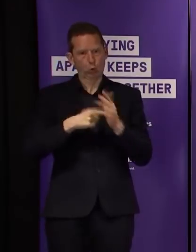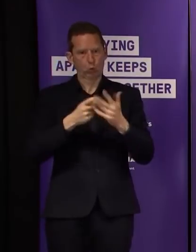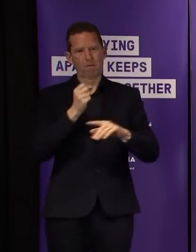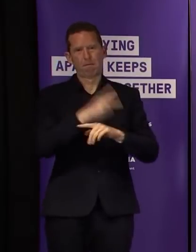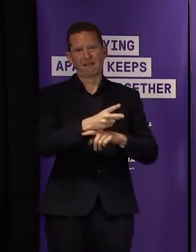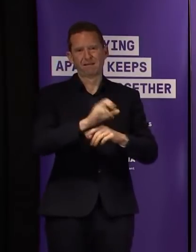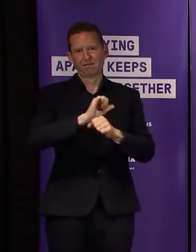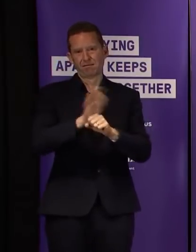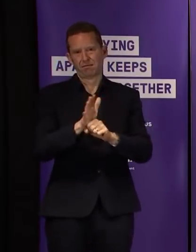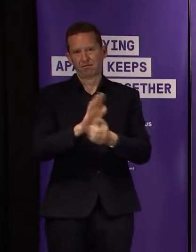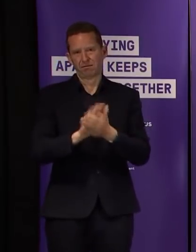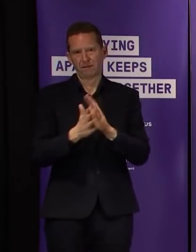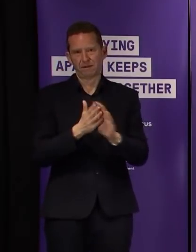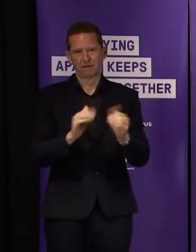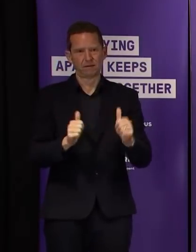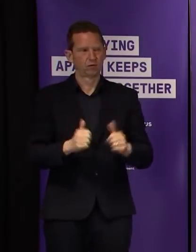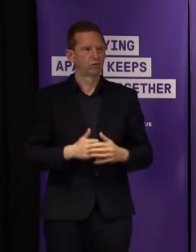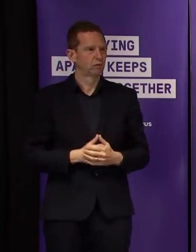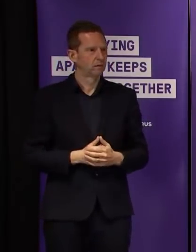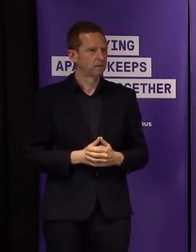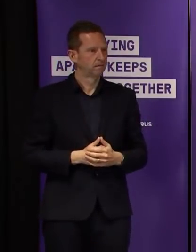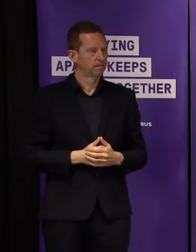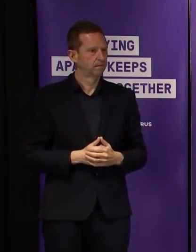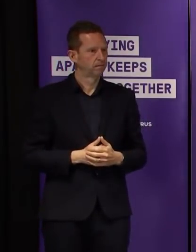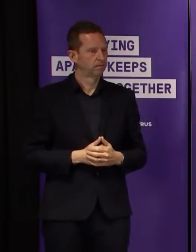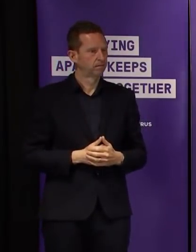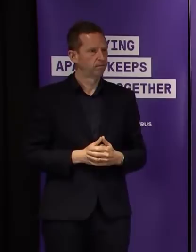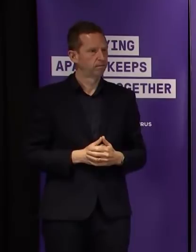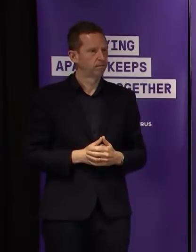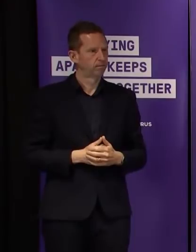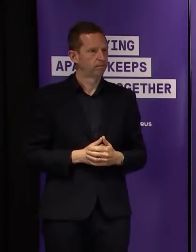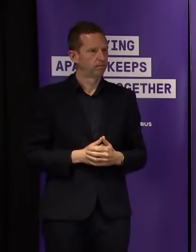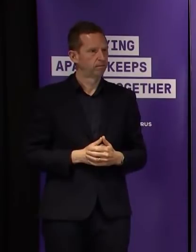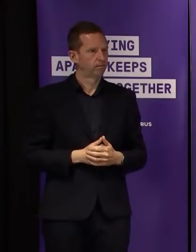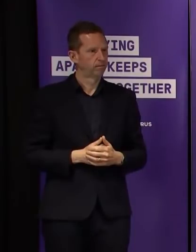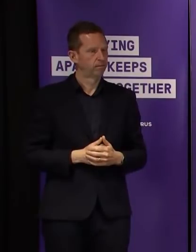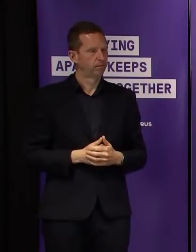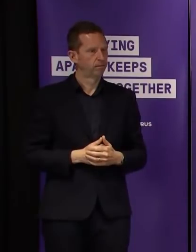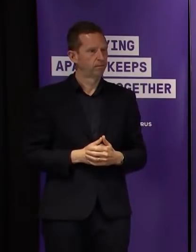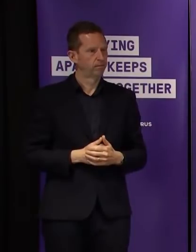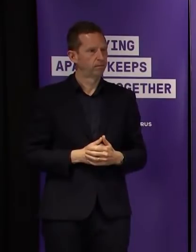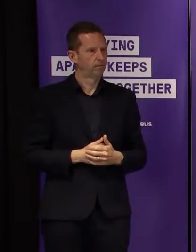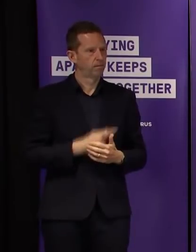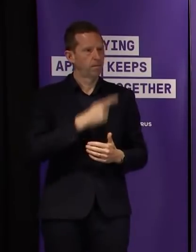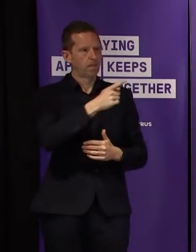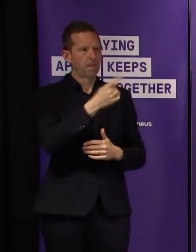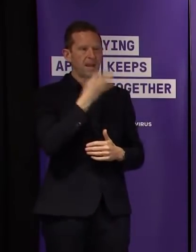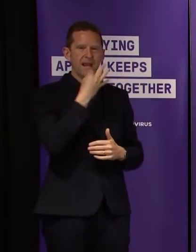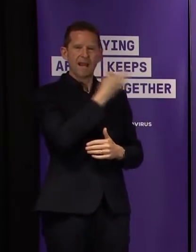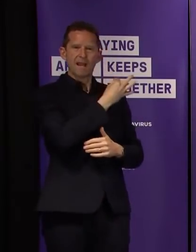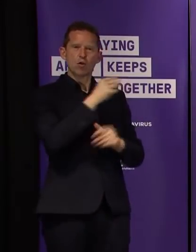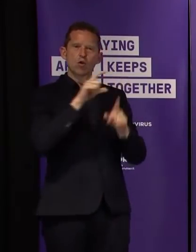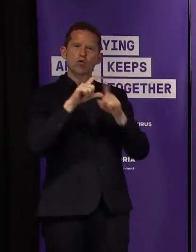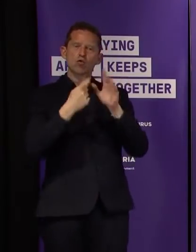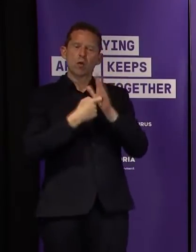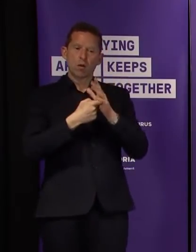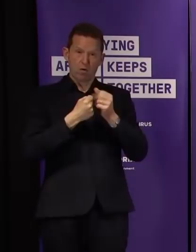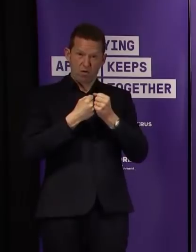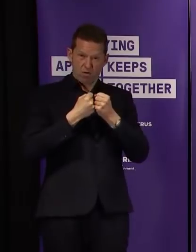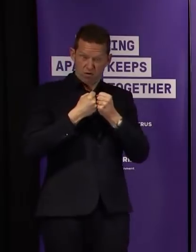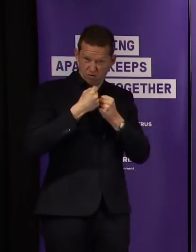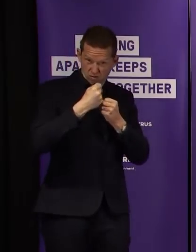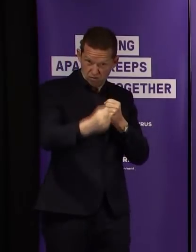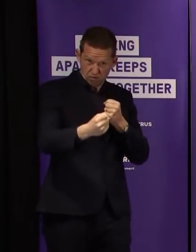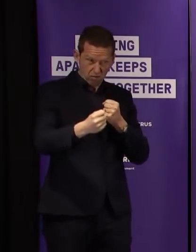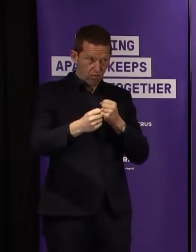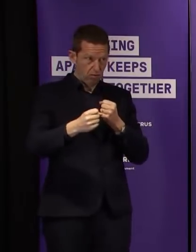side of this. Greg, where does this put this extension, continued steps, put us, Victoria? It's one of the longest lockdowns